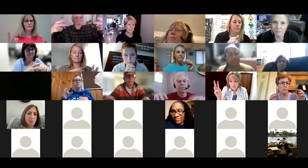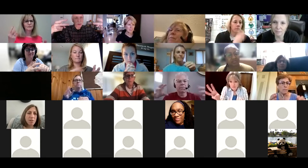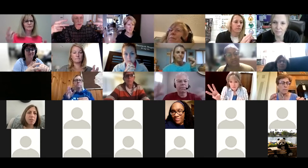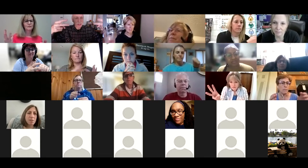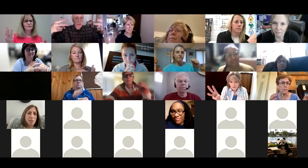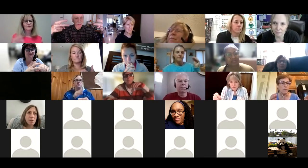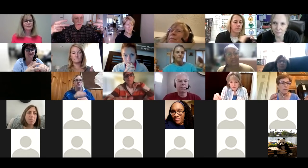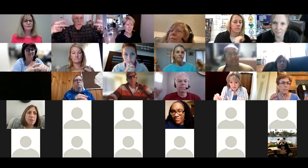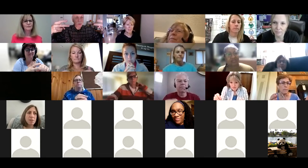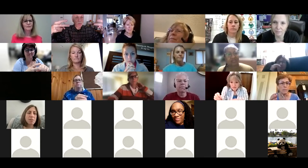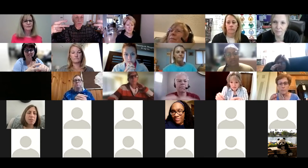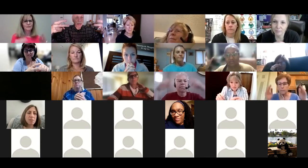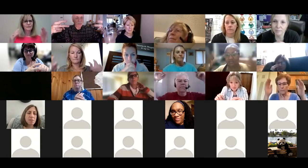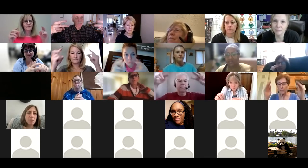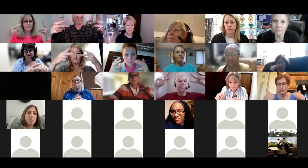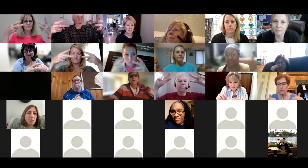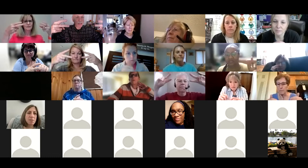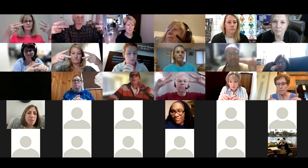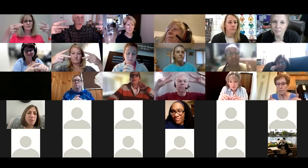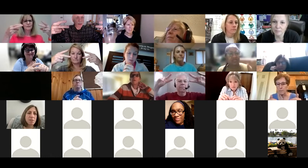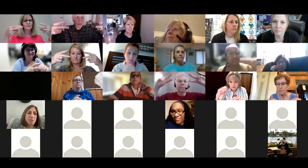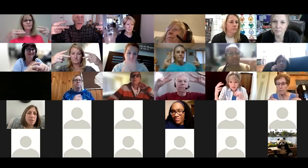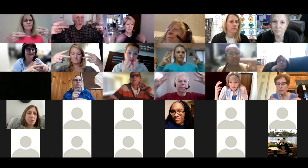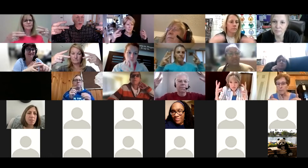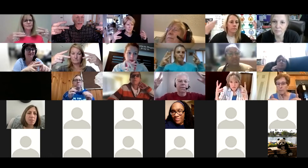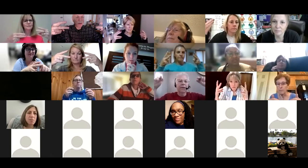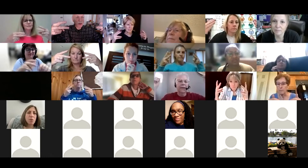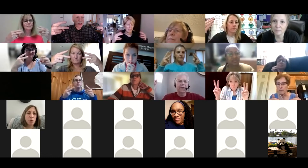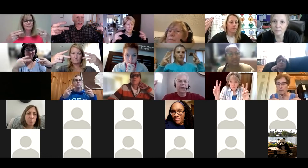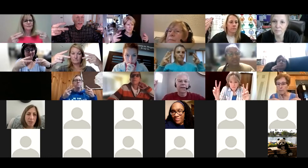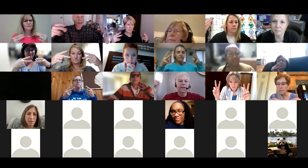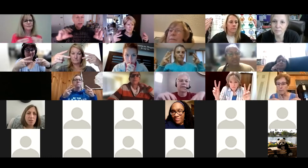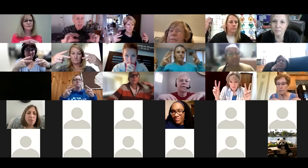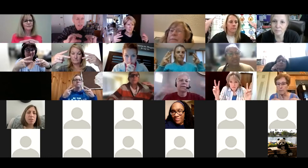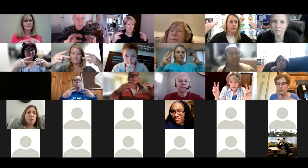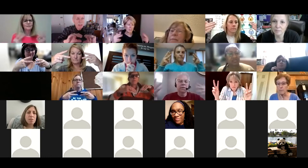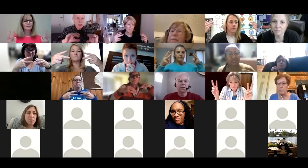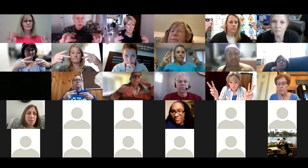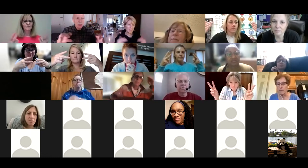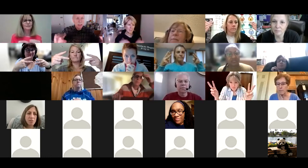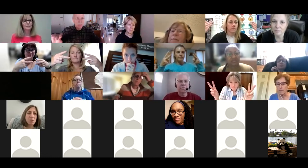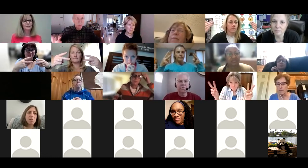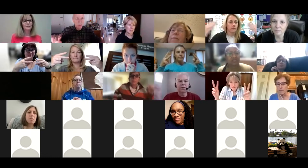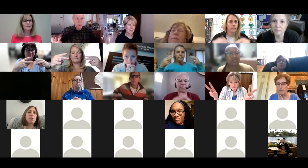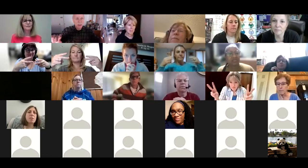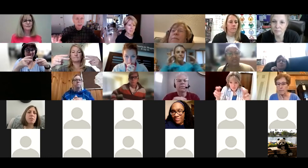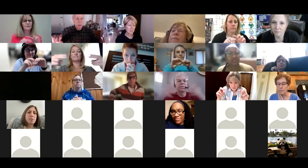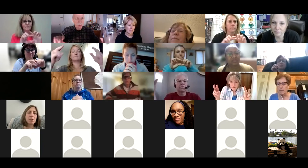first two sentences would be about Ernest Hemingway and the old man in the sea. Then you would give them the triple